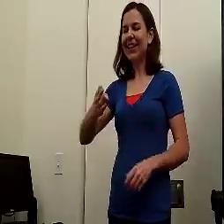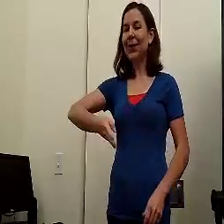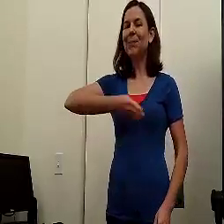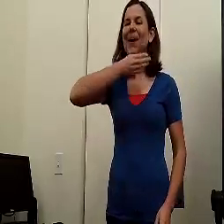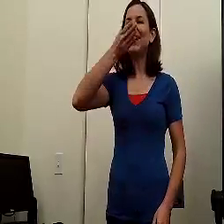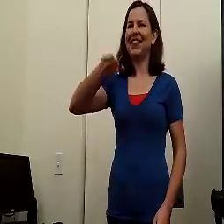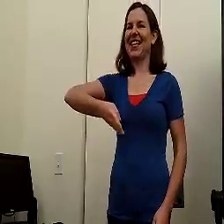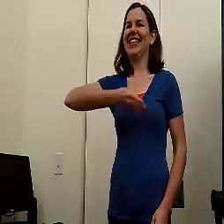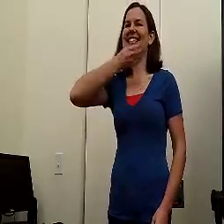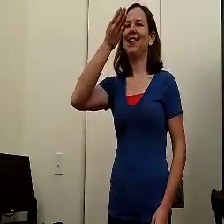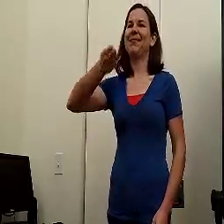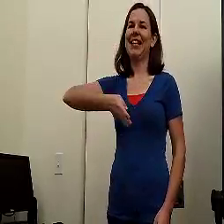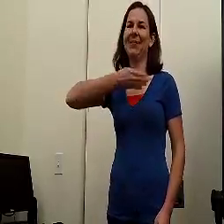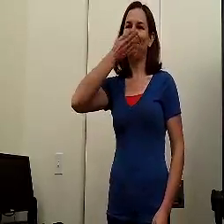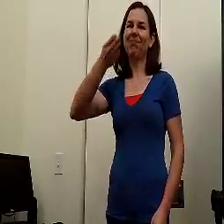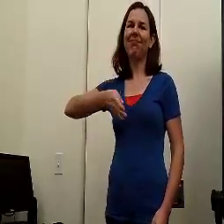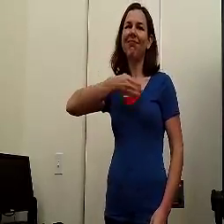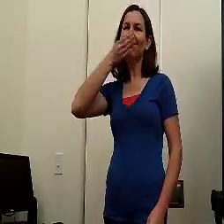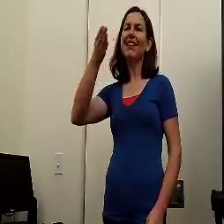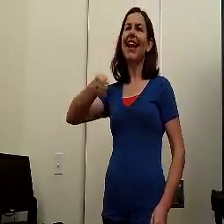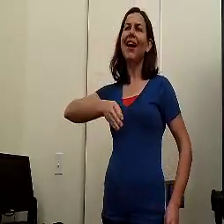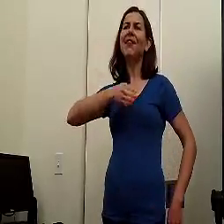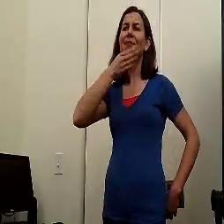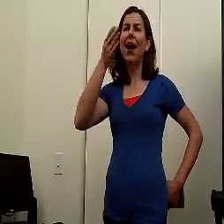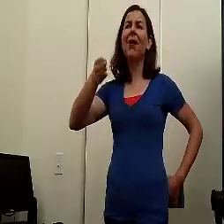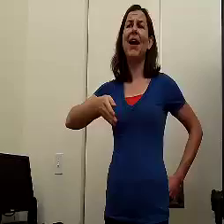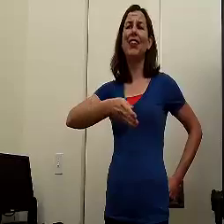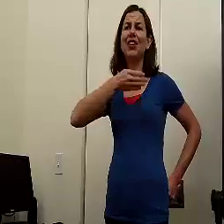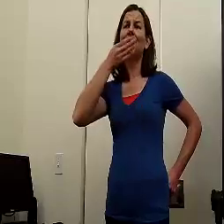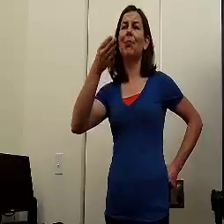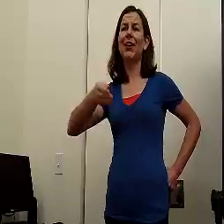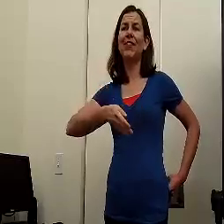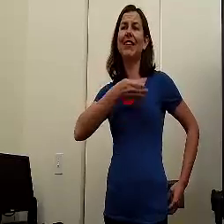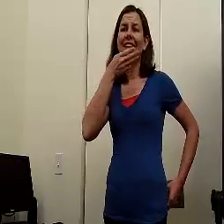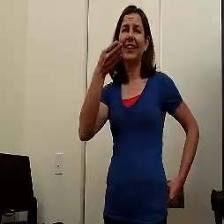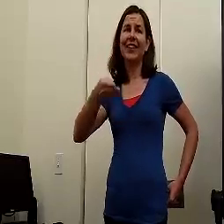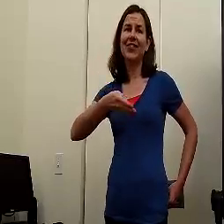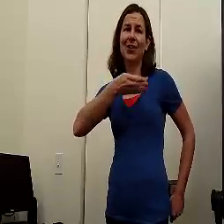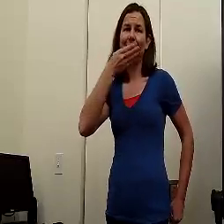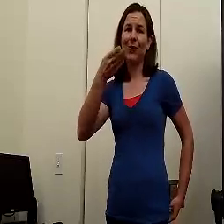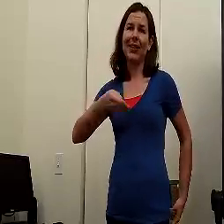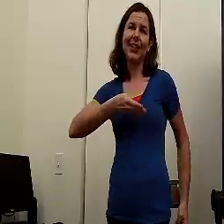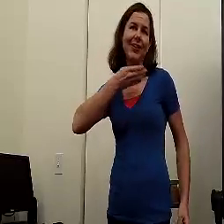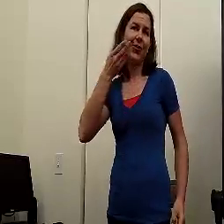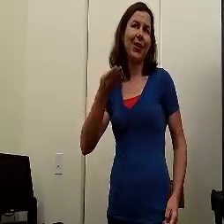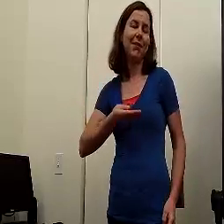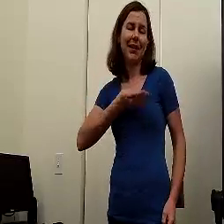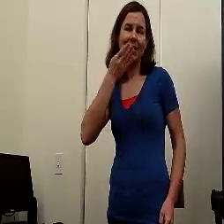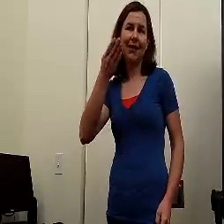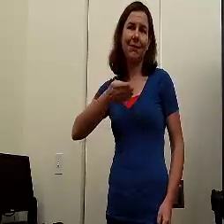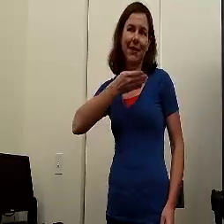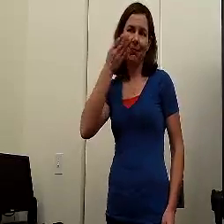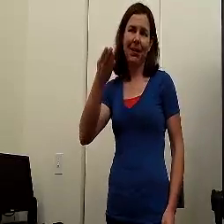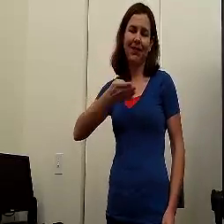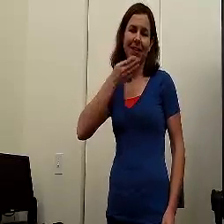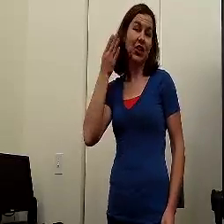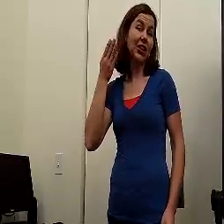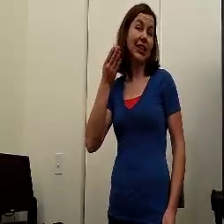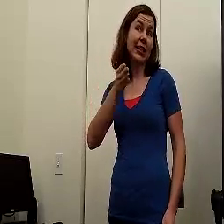So breakfast comes. Breakfast is a Yeah. fruit. Actually, breakfast and lunch are both ones that you don't want to mix up because breakfast turns into the